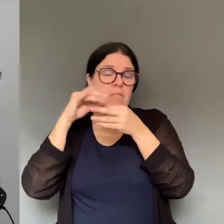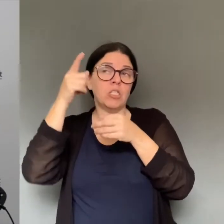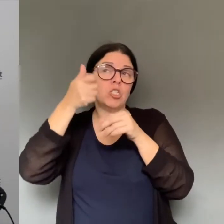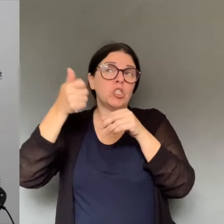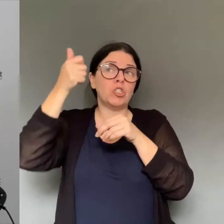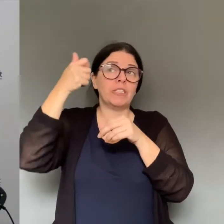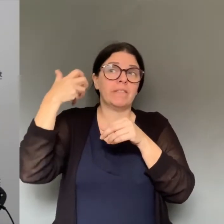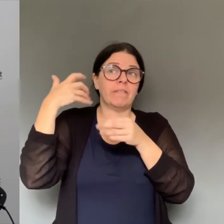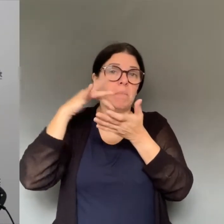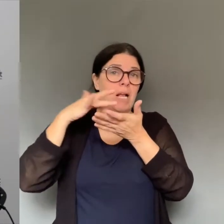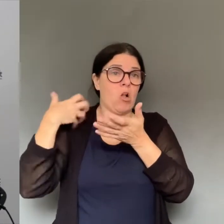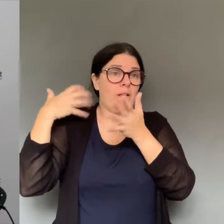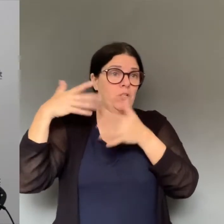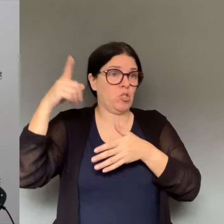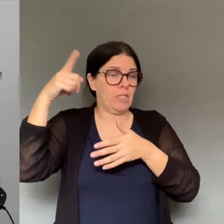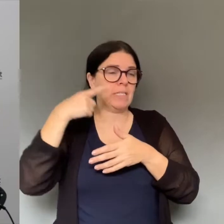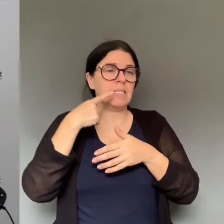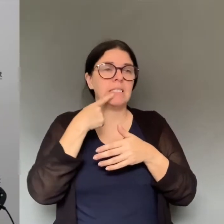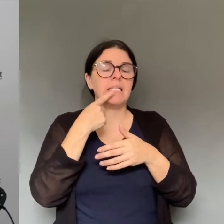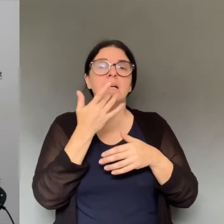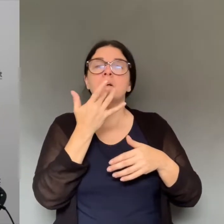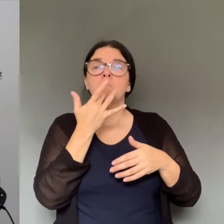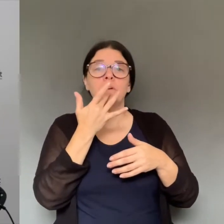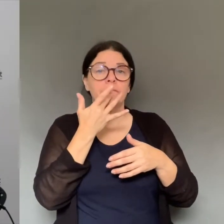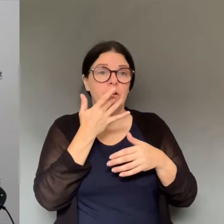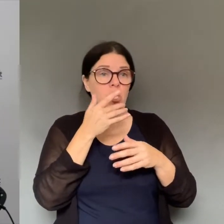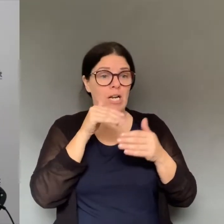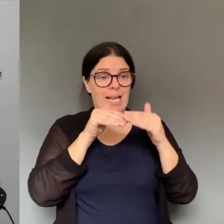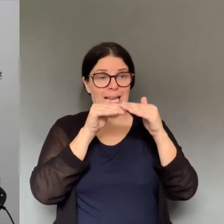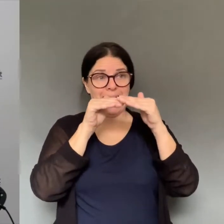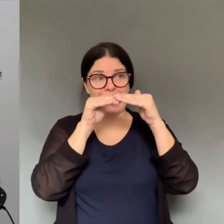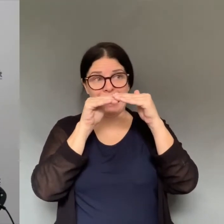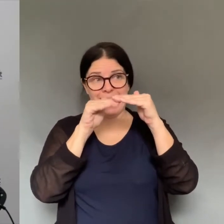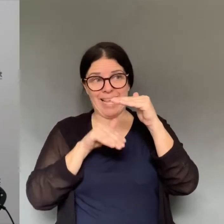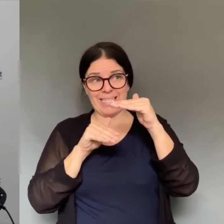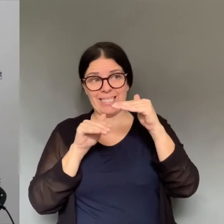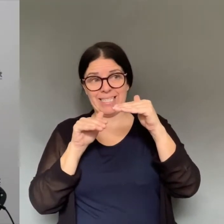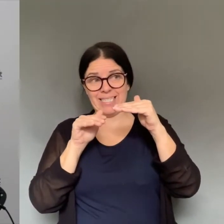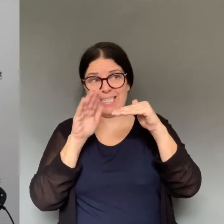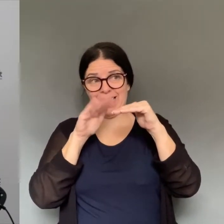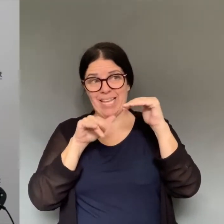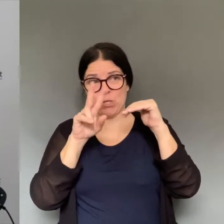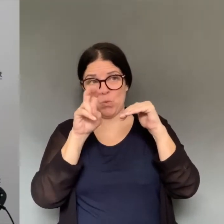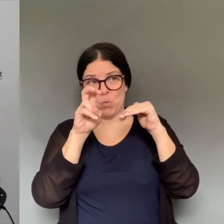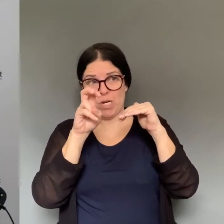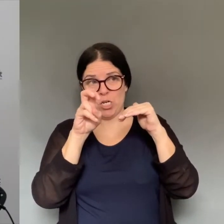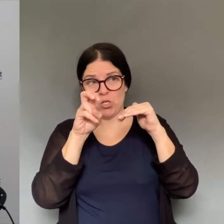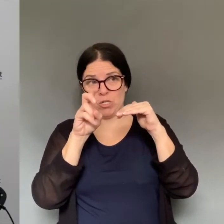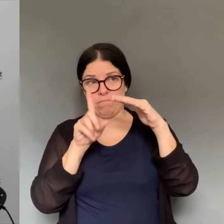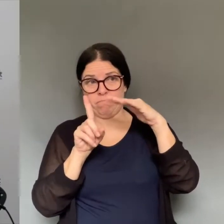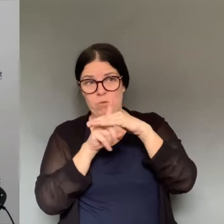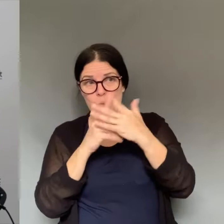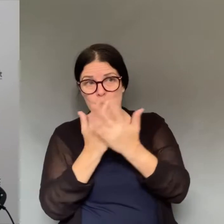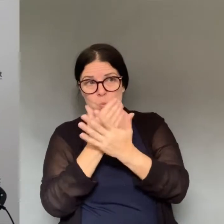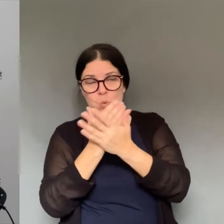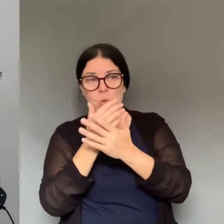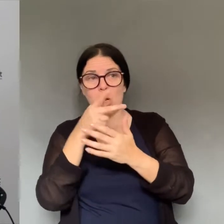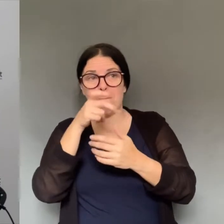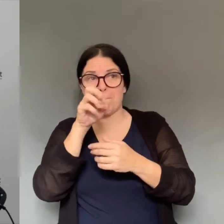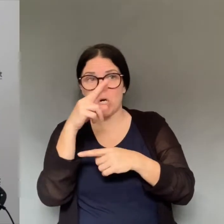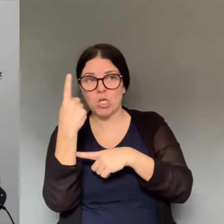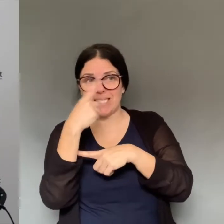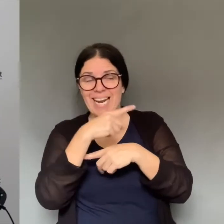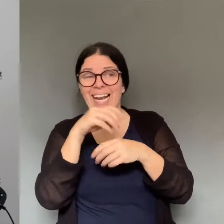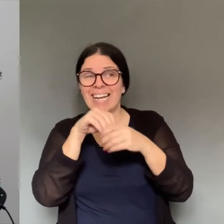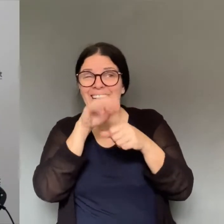Medical Officer of Health making a comment that he liked to see at least less than 200 cases a day in